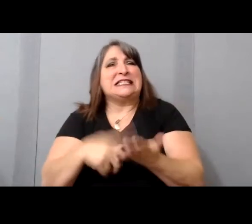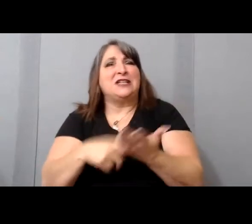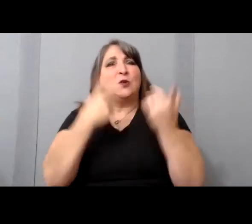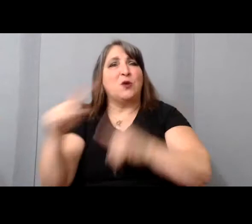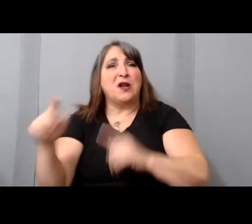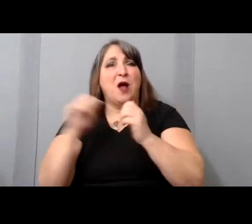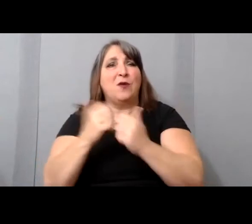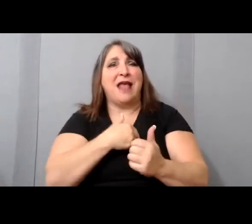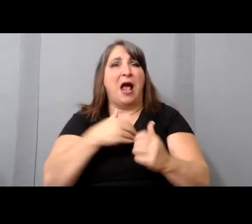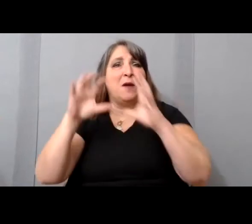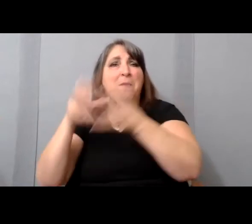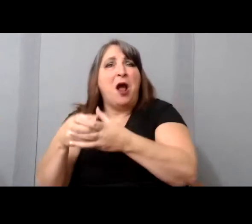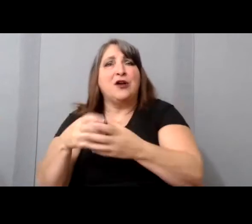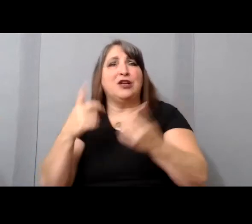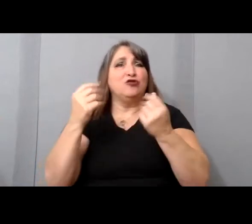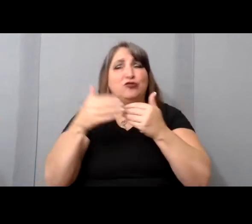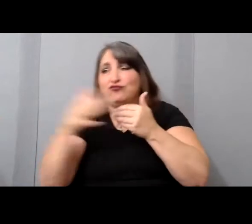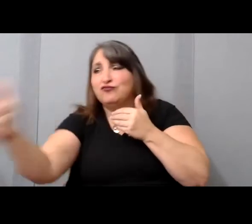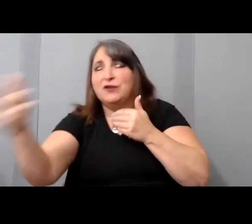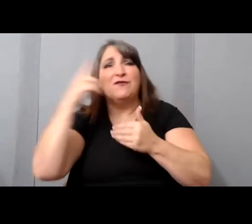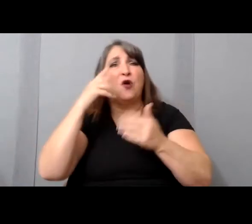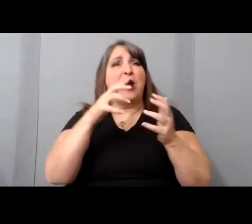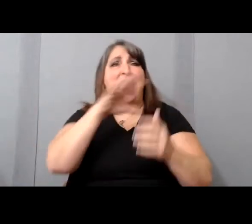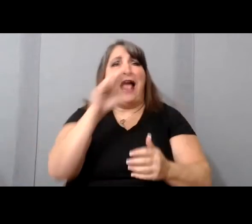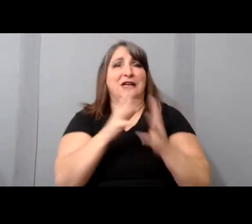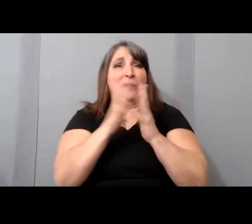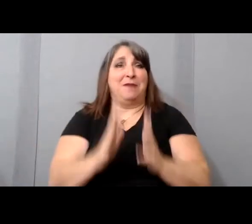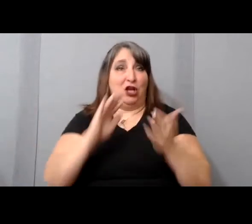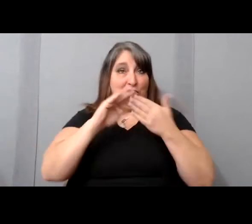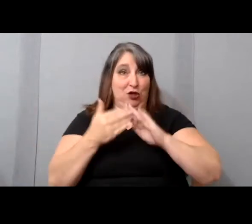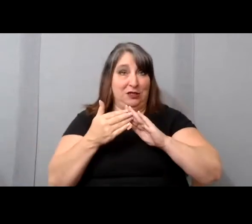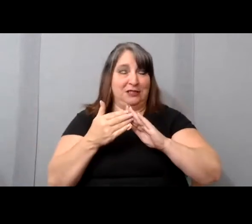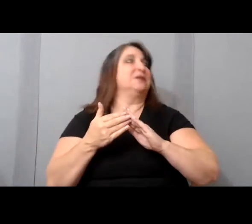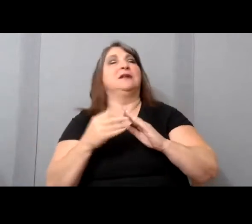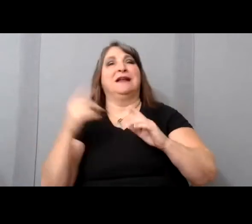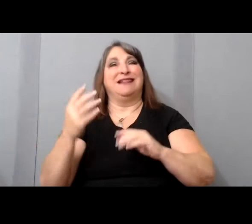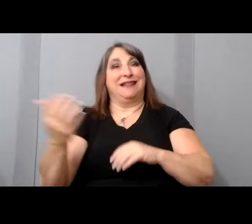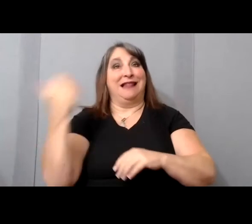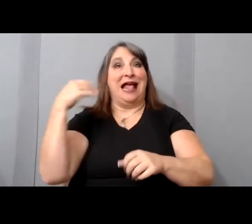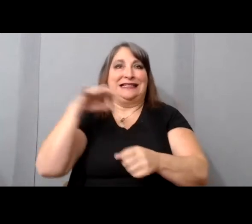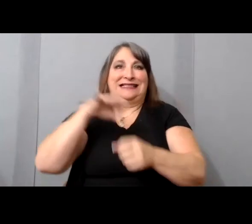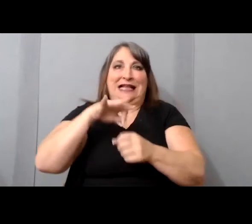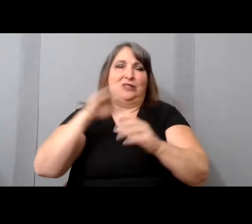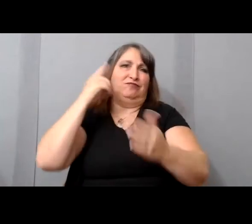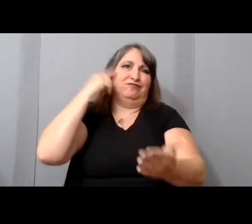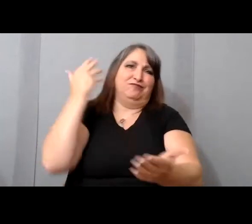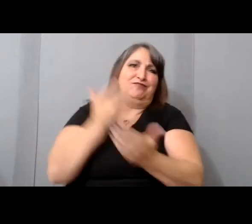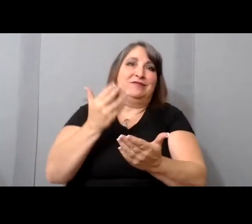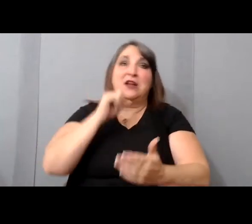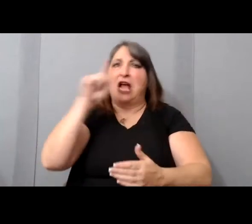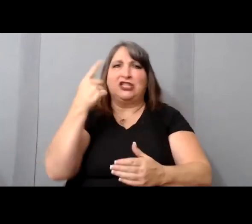need to go in regards to African American communities. Clearly, the last election was evident not only in California,